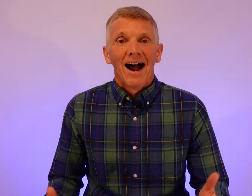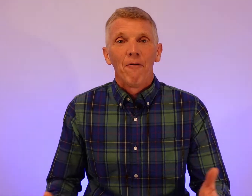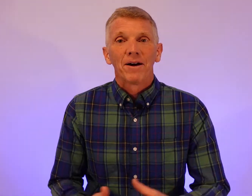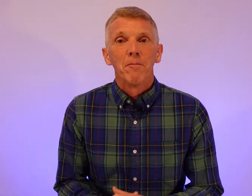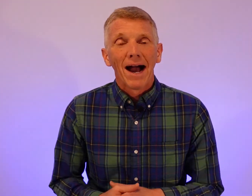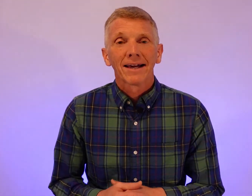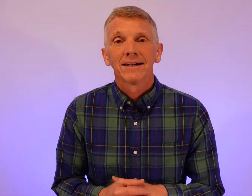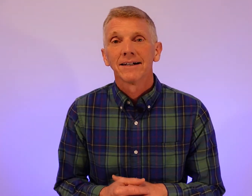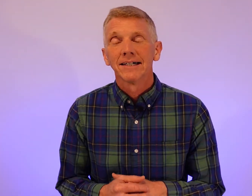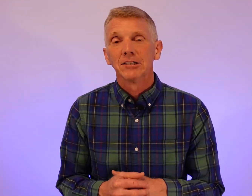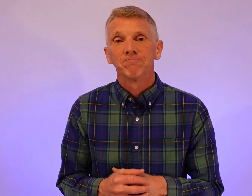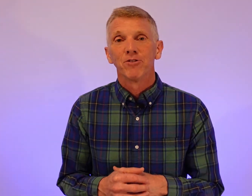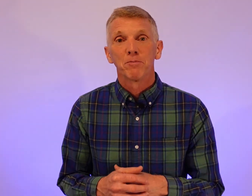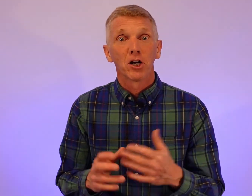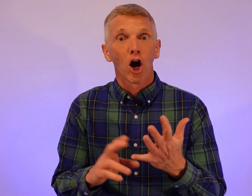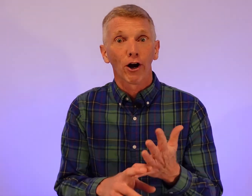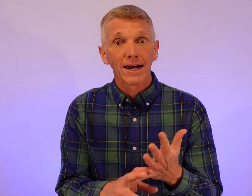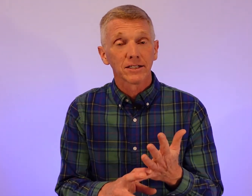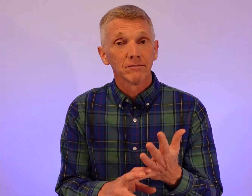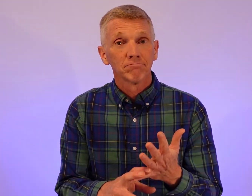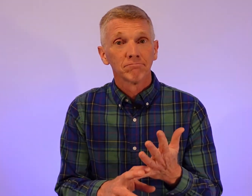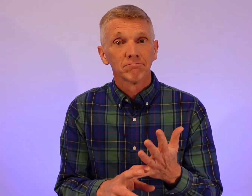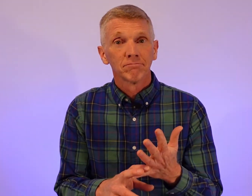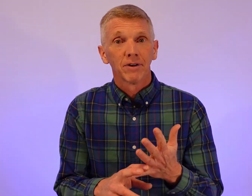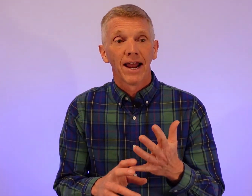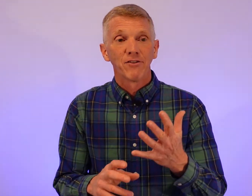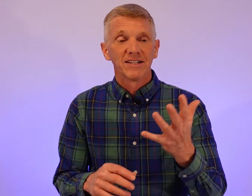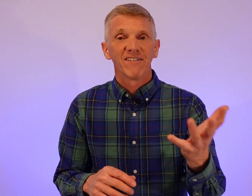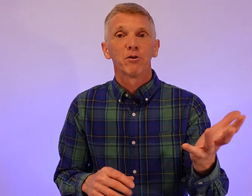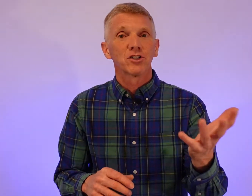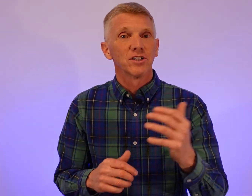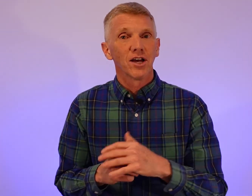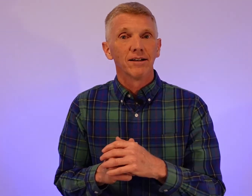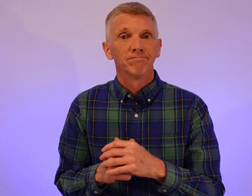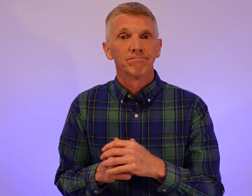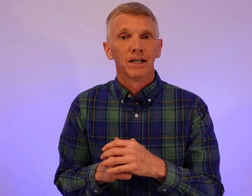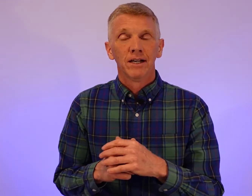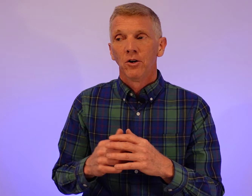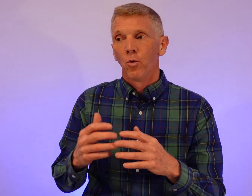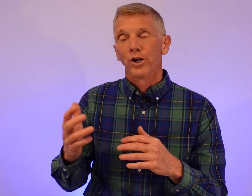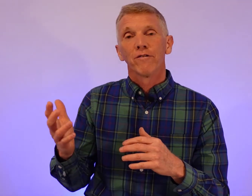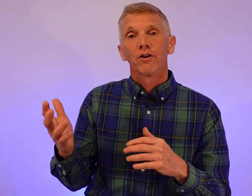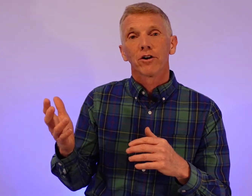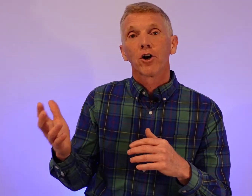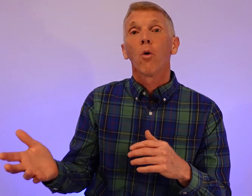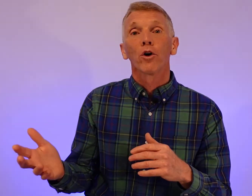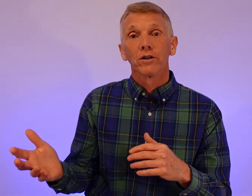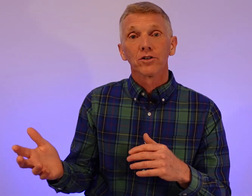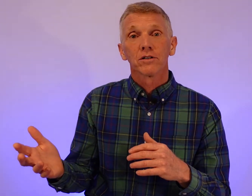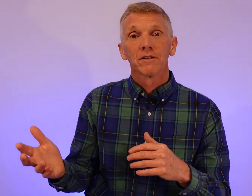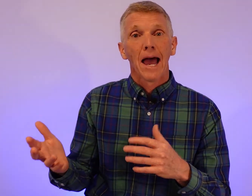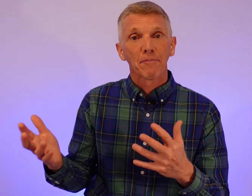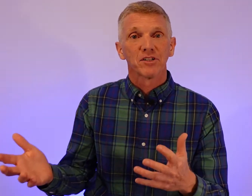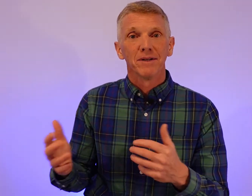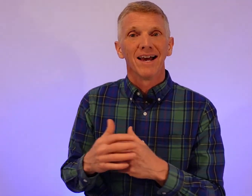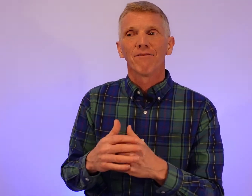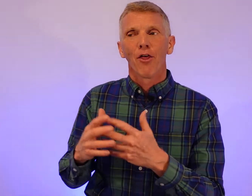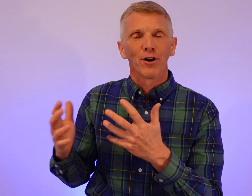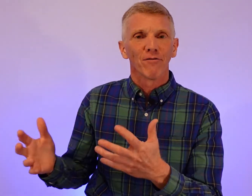Hi, welcome back. There's been a car accident and there's a deaf person inside. One of your coworkers happens to be deaf and they're not feeling